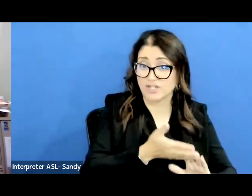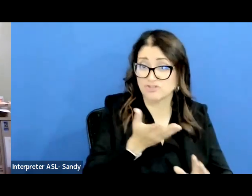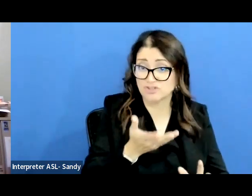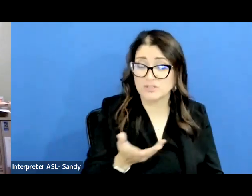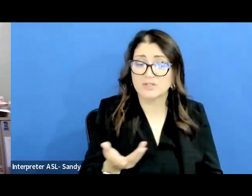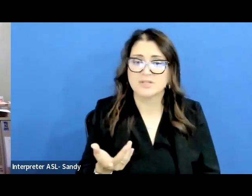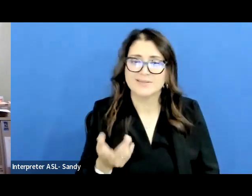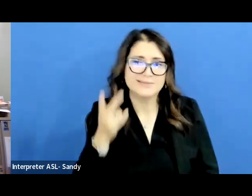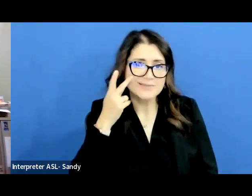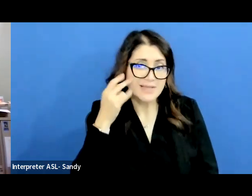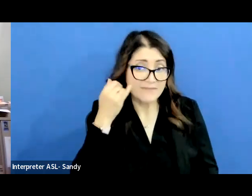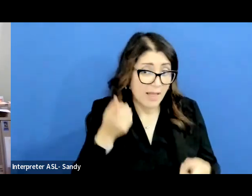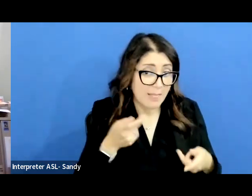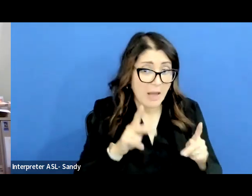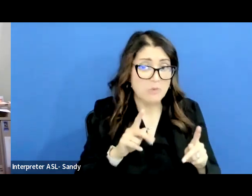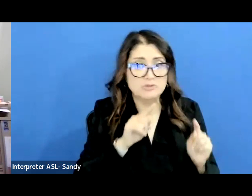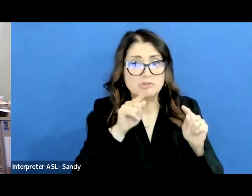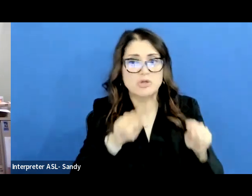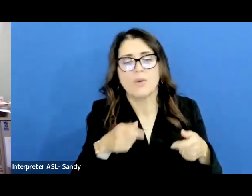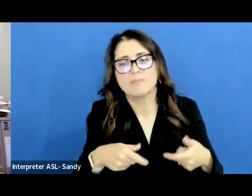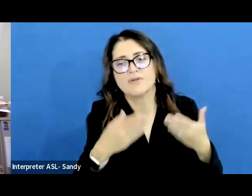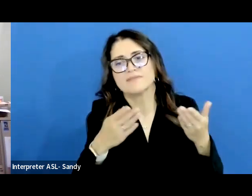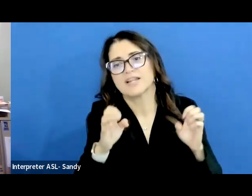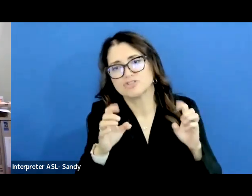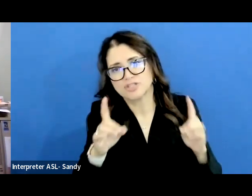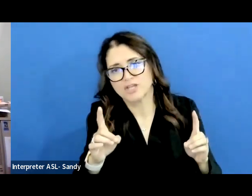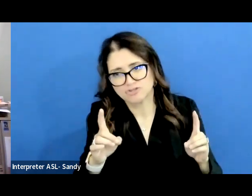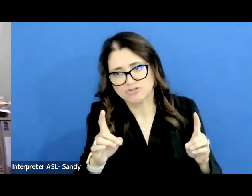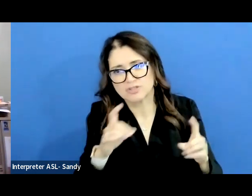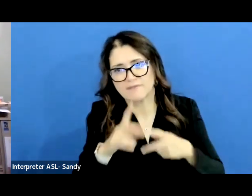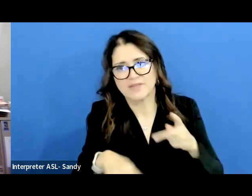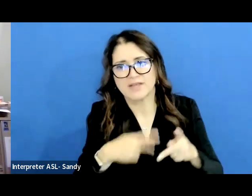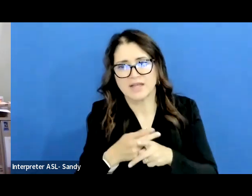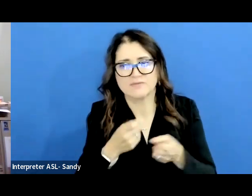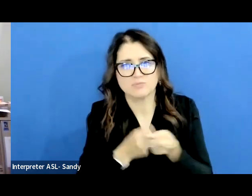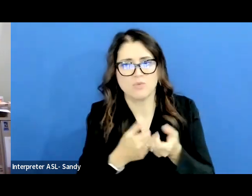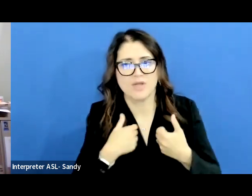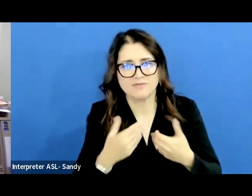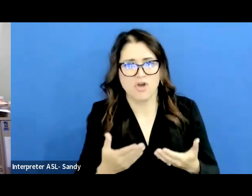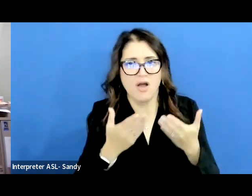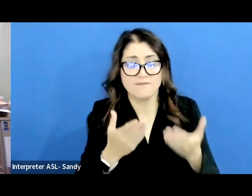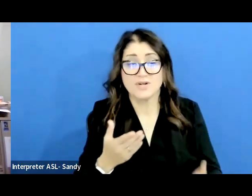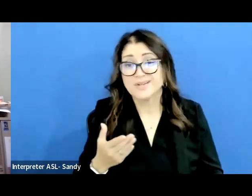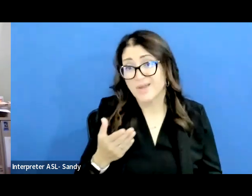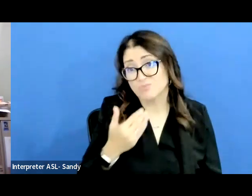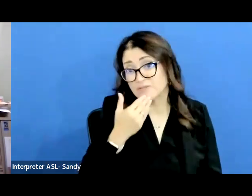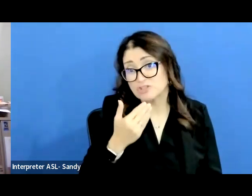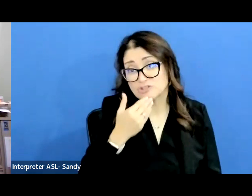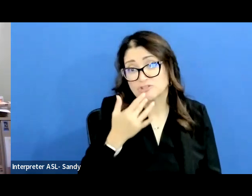would allow us to go out and provide some education about the kind of support that we have to offer. And we've had some pretty good luck with